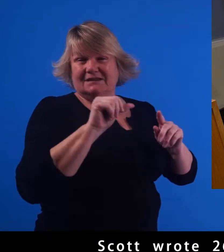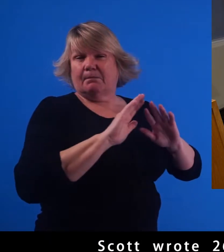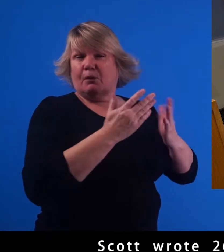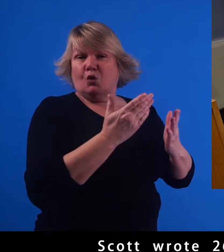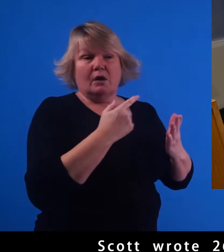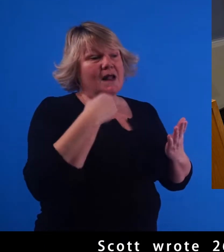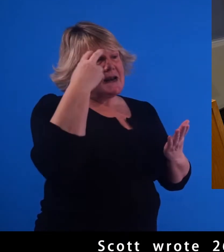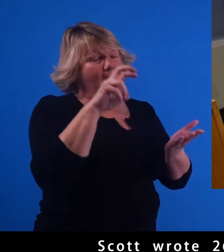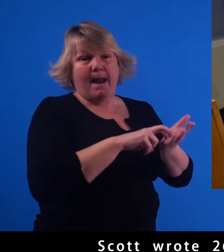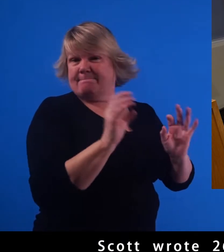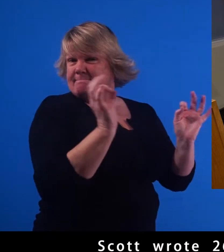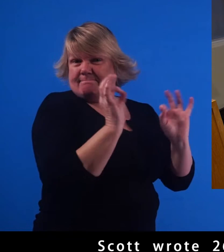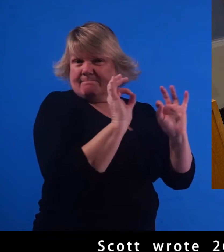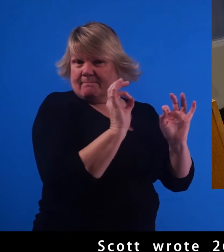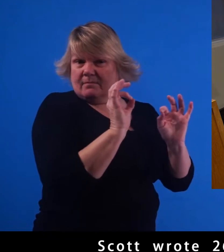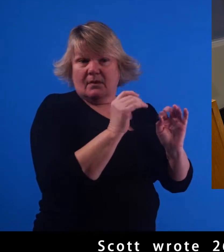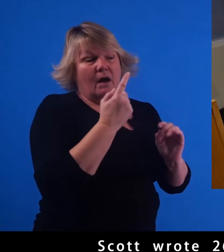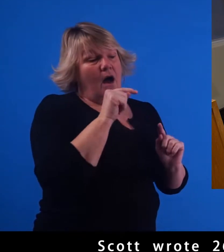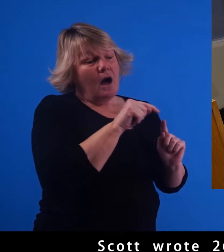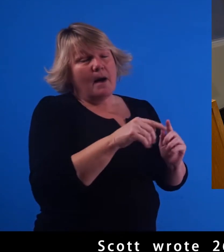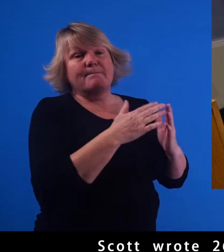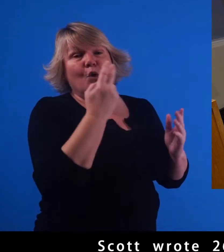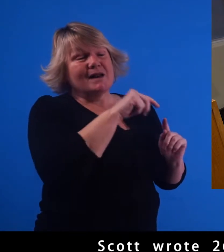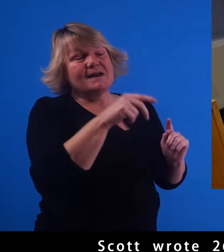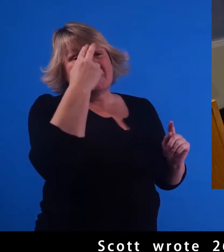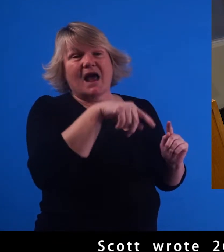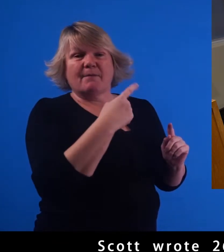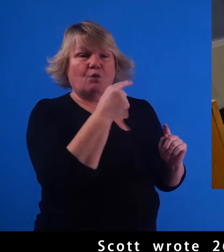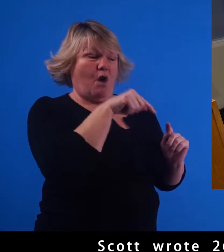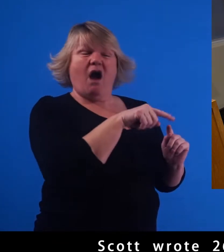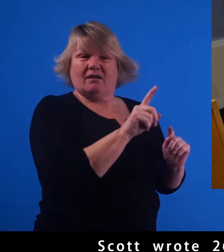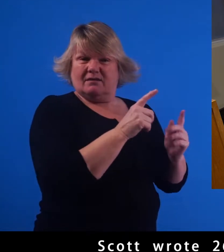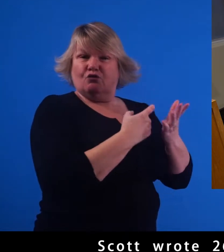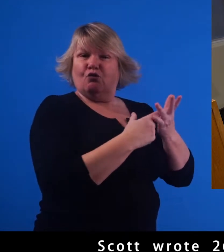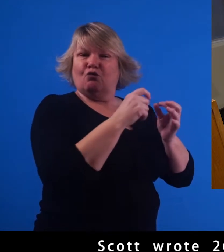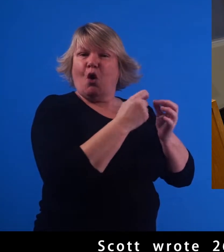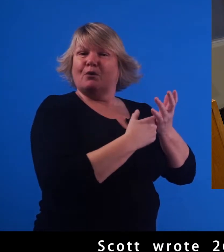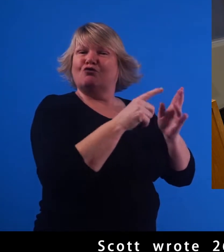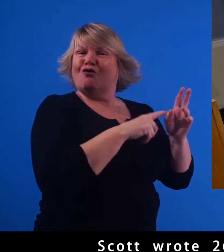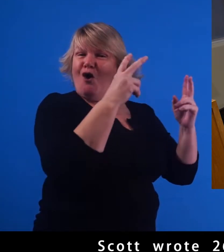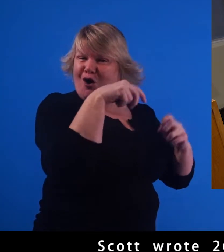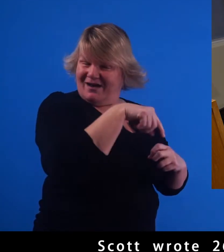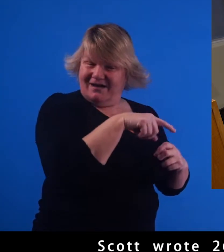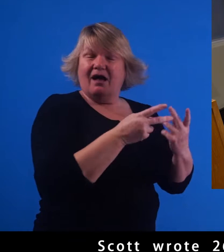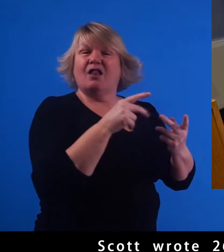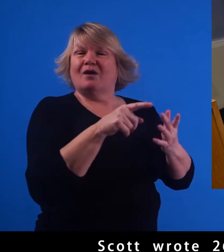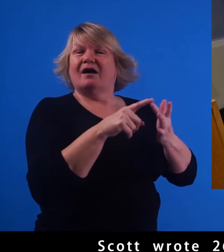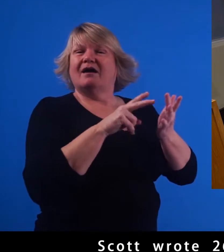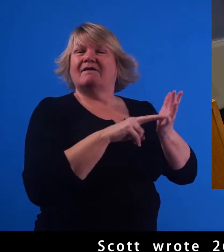Scott wrote 26 books anonymously, among them Rob Roy and